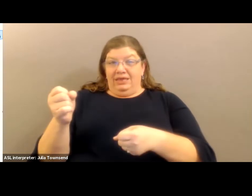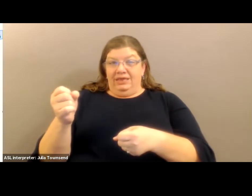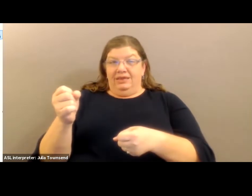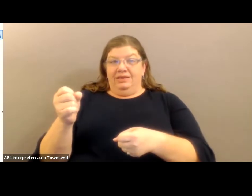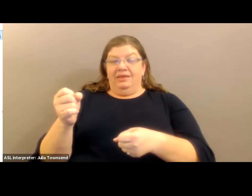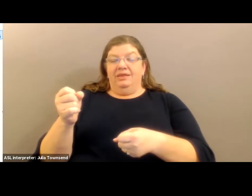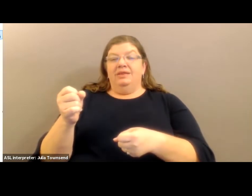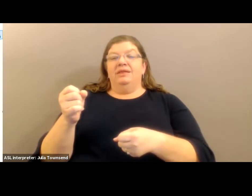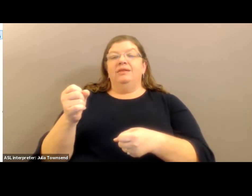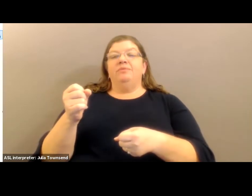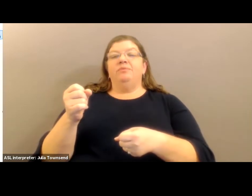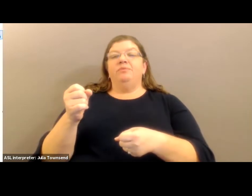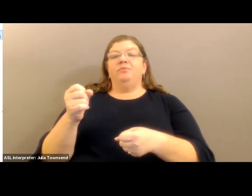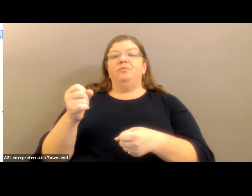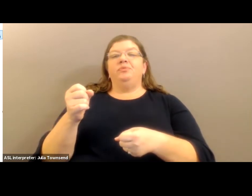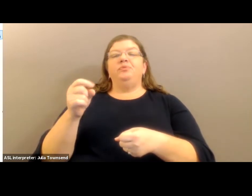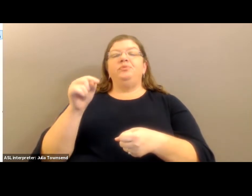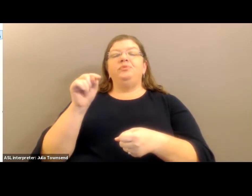that